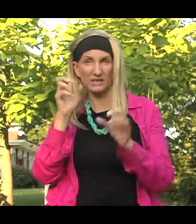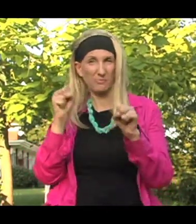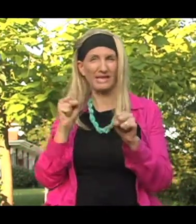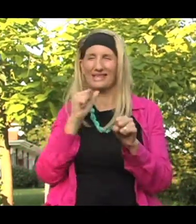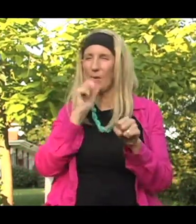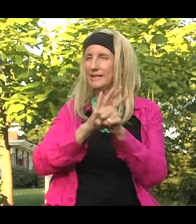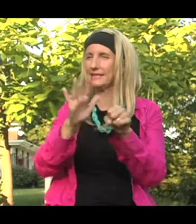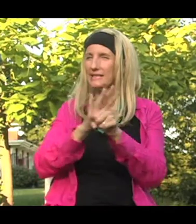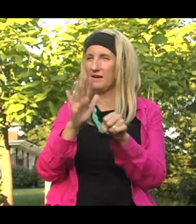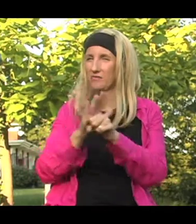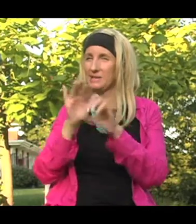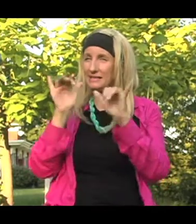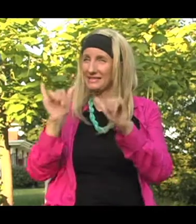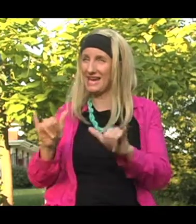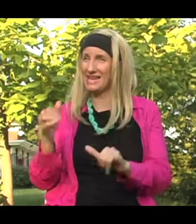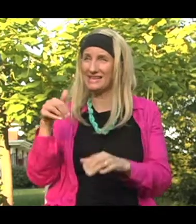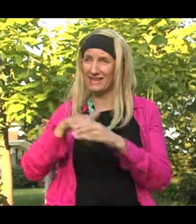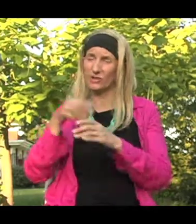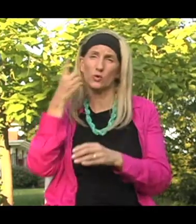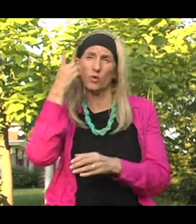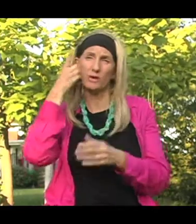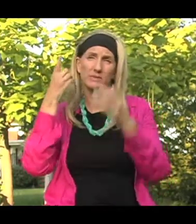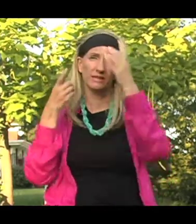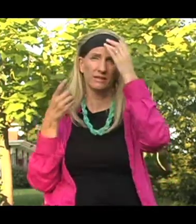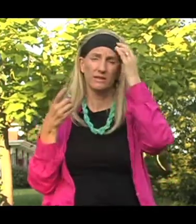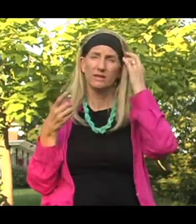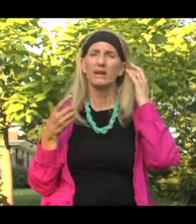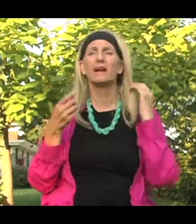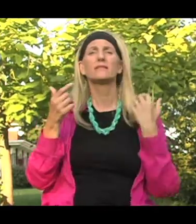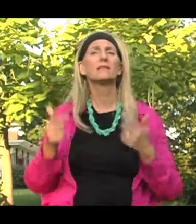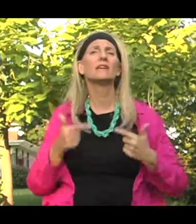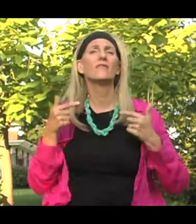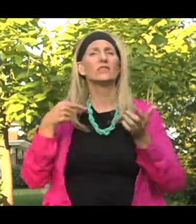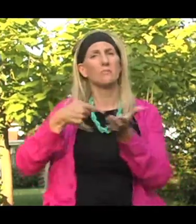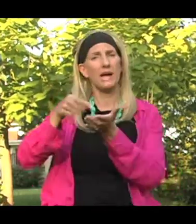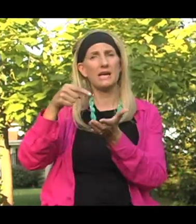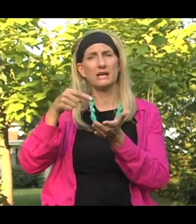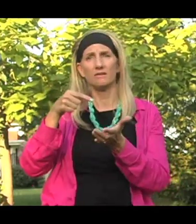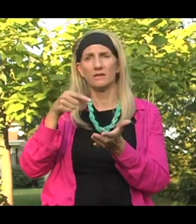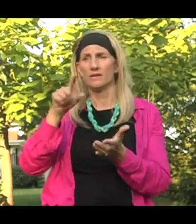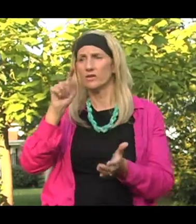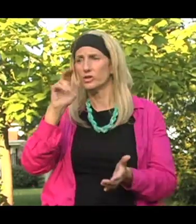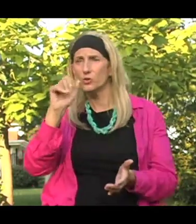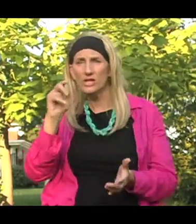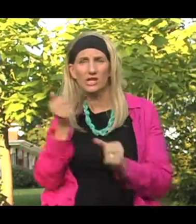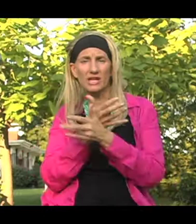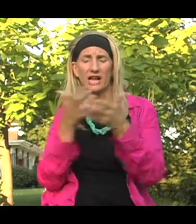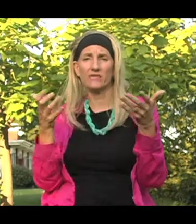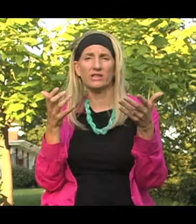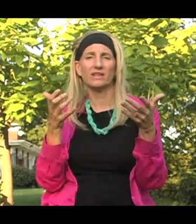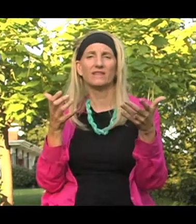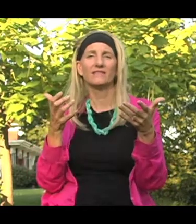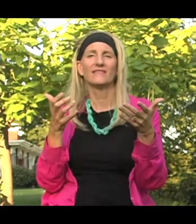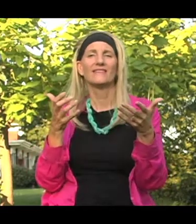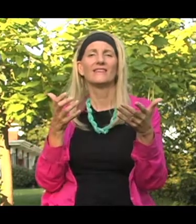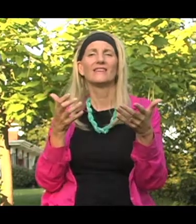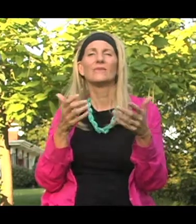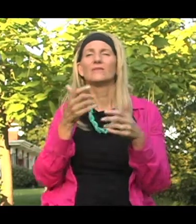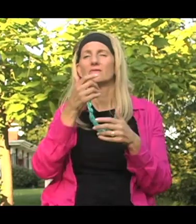but that wasn't enough for me to stay in the dorms and to live and to pay the tuition and everything. was